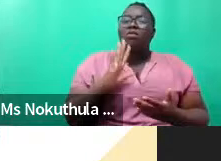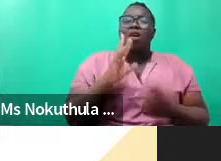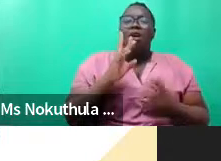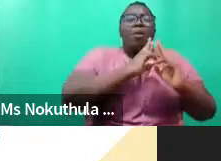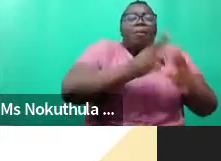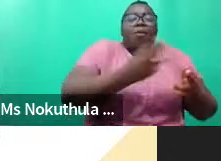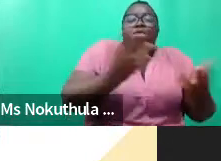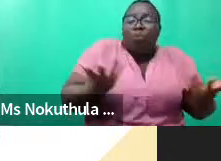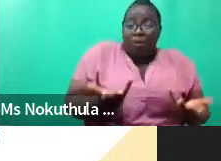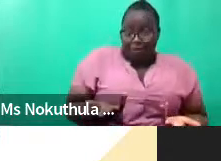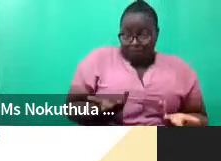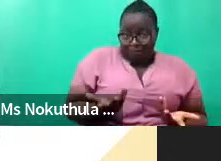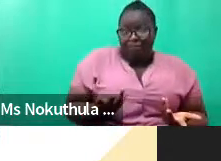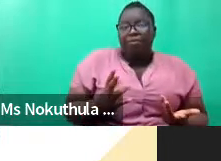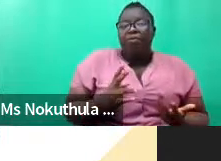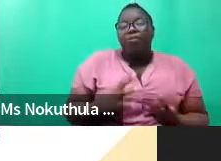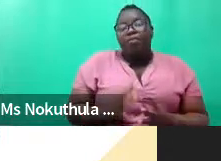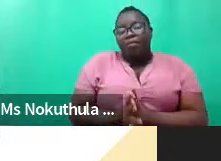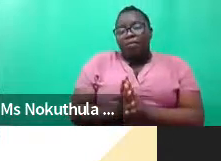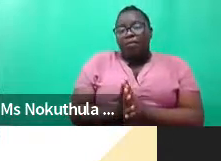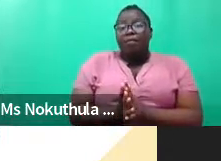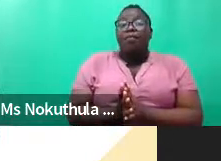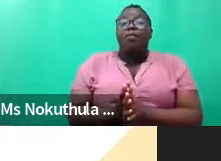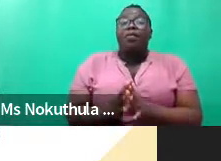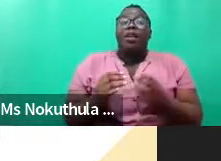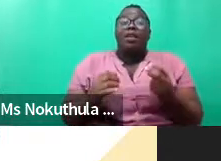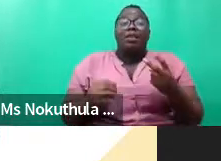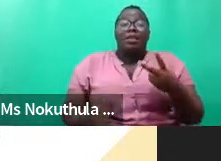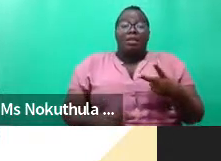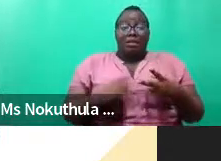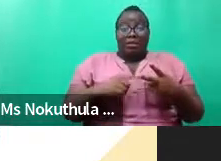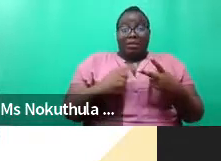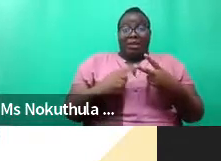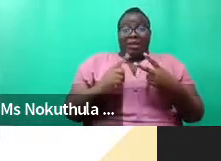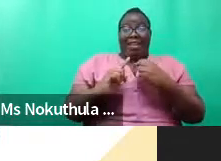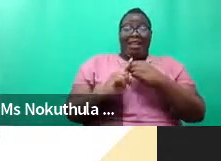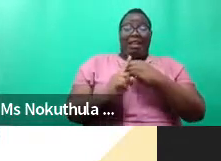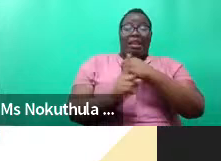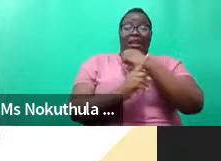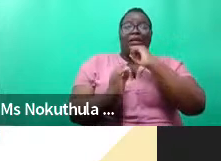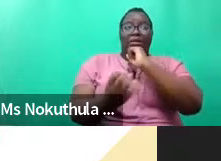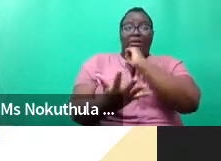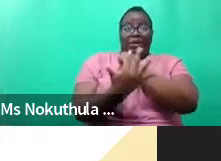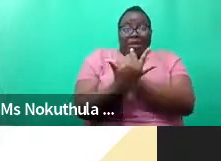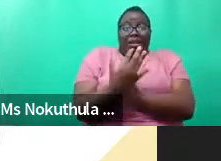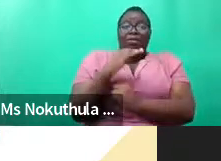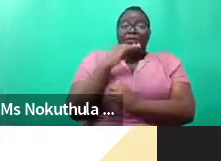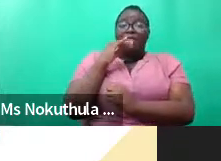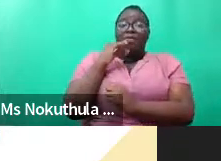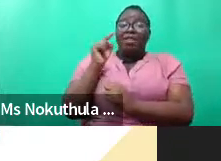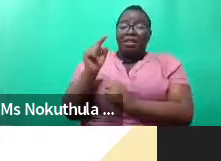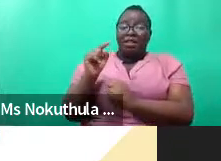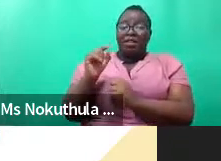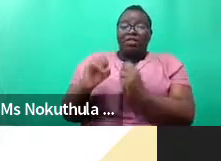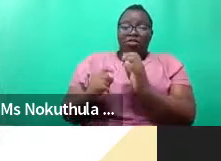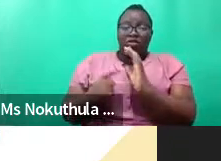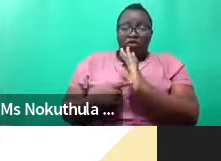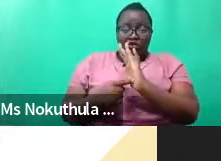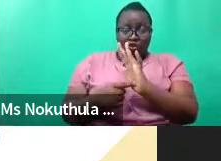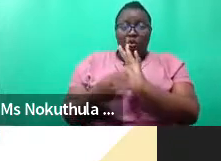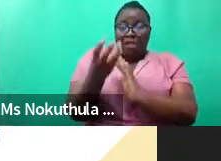So just the second last slide here is to show you that there is a gamut of